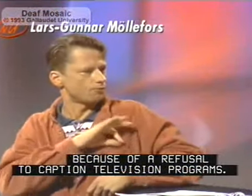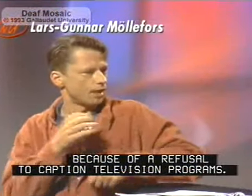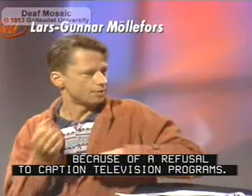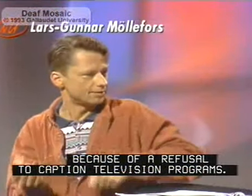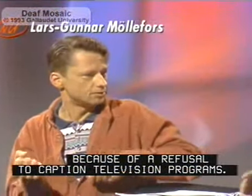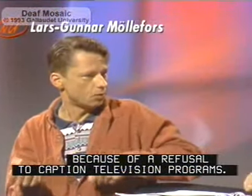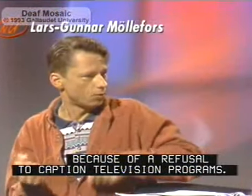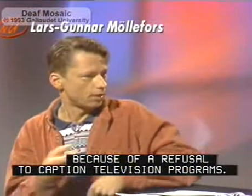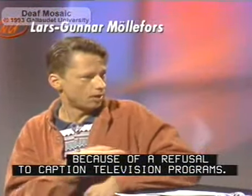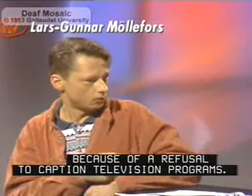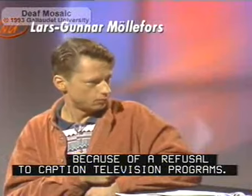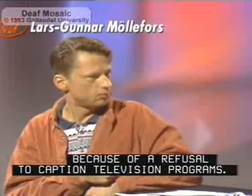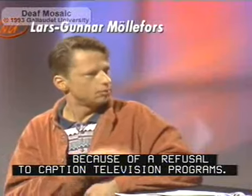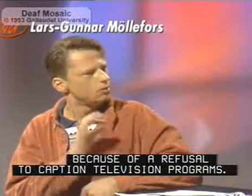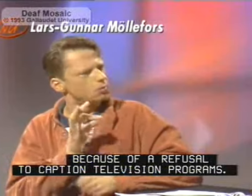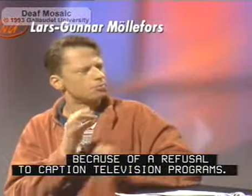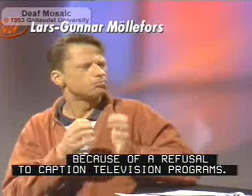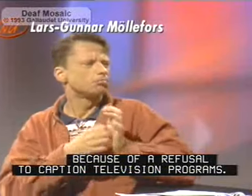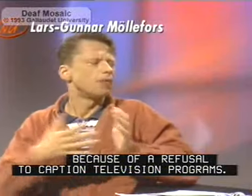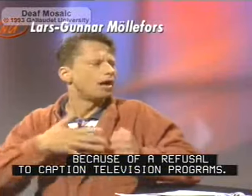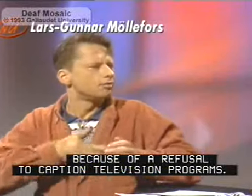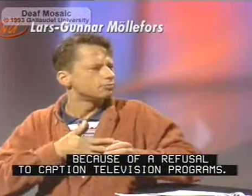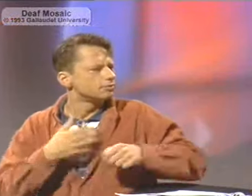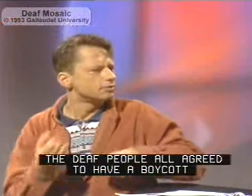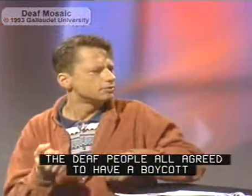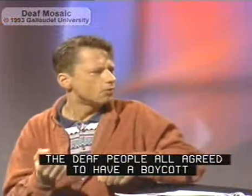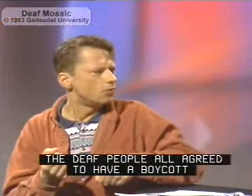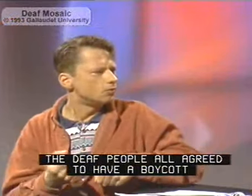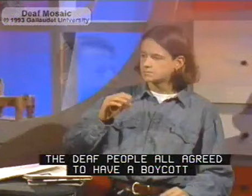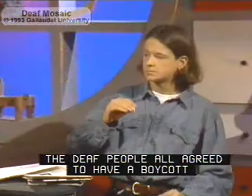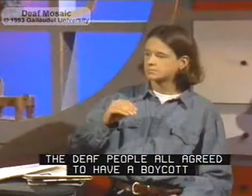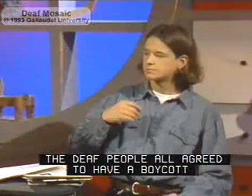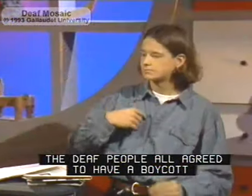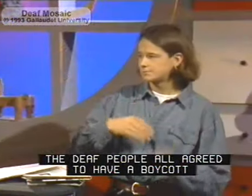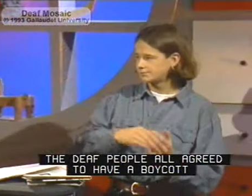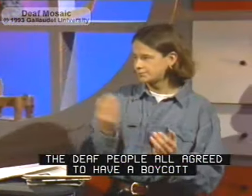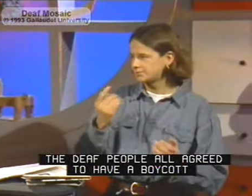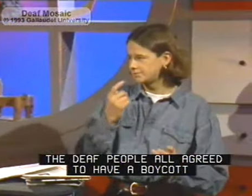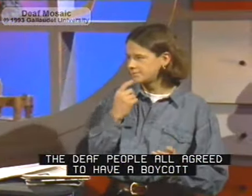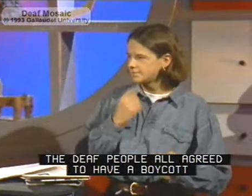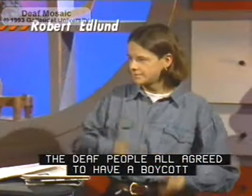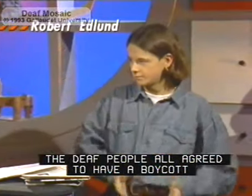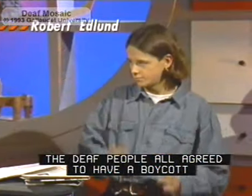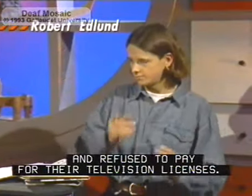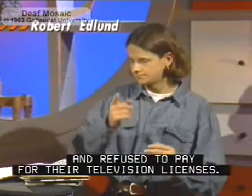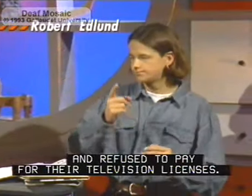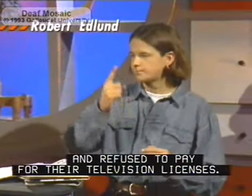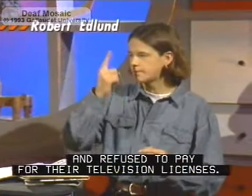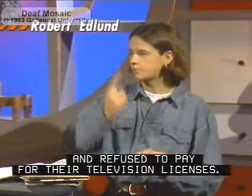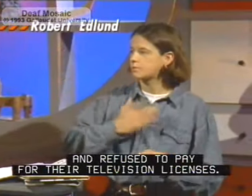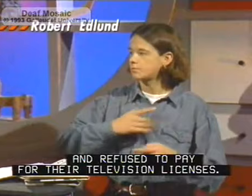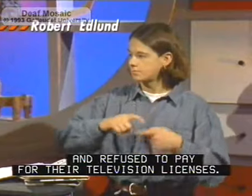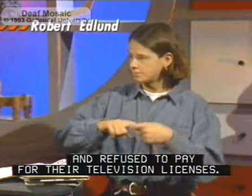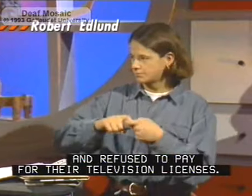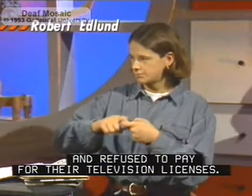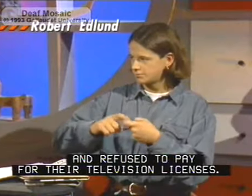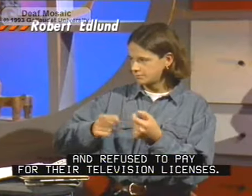to caption television programs. The deaf people all agreed to have a boycott and refused to pay for their